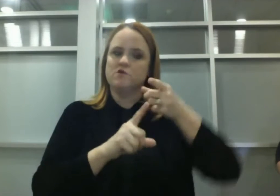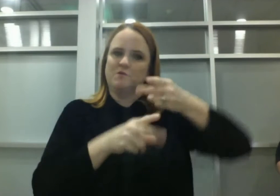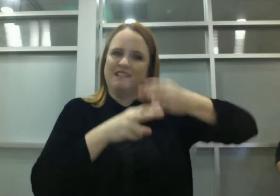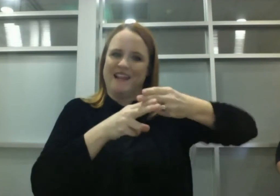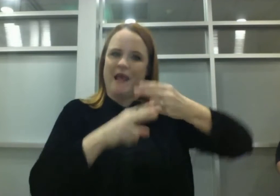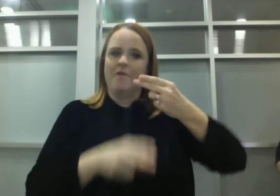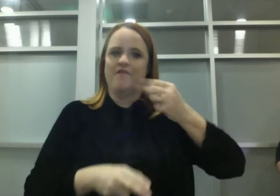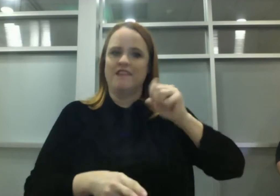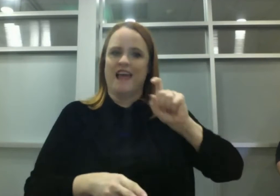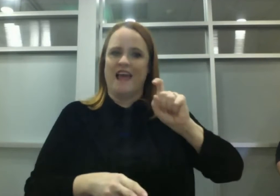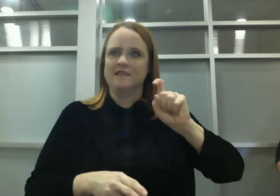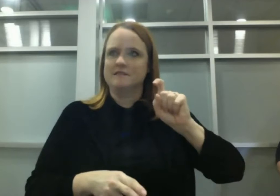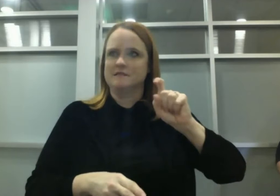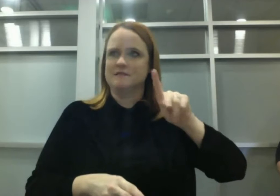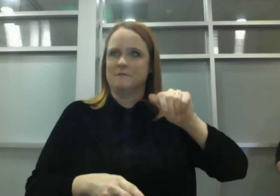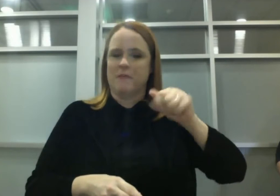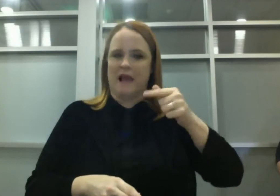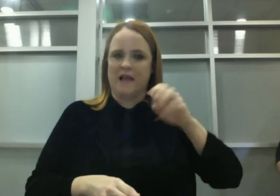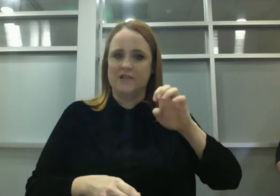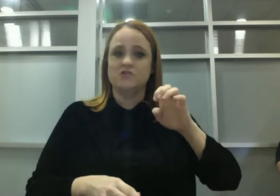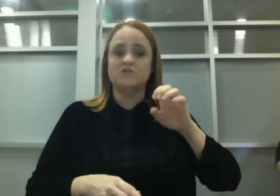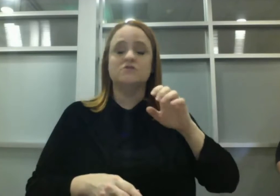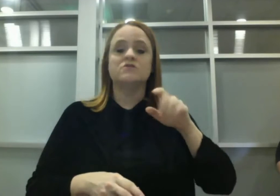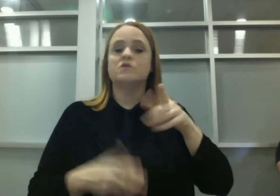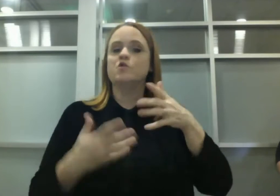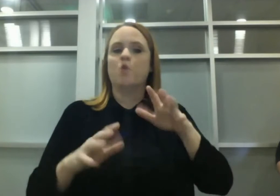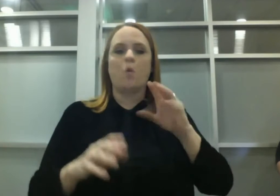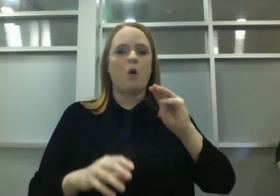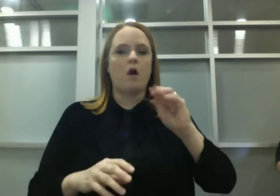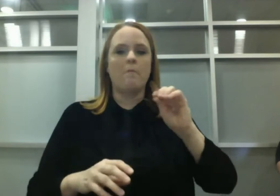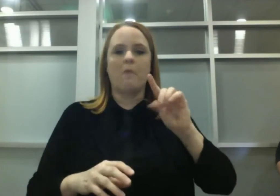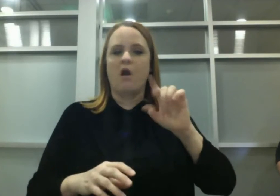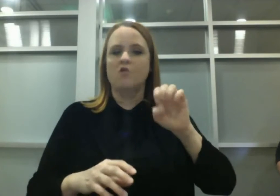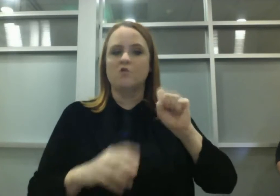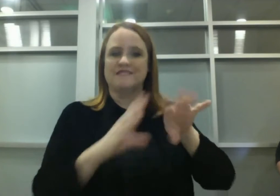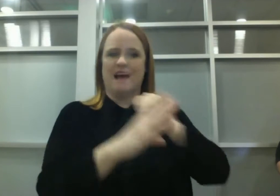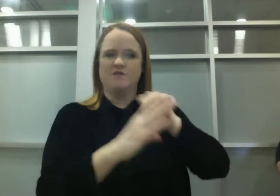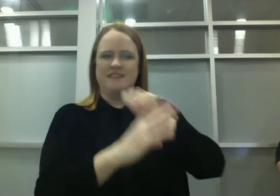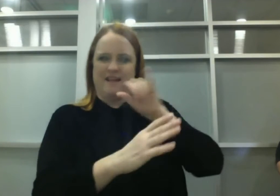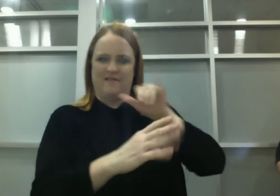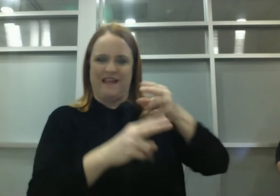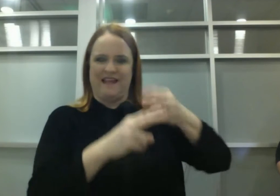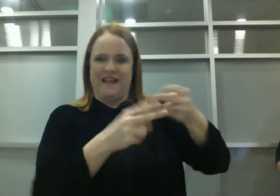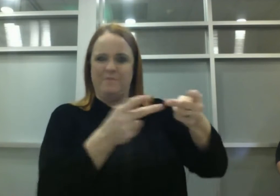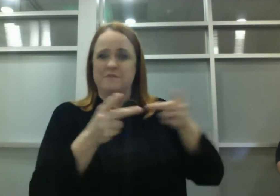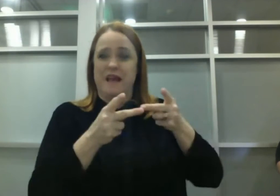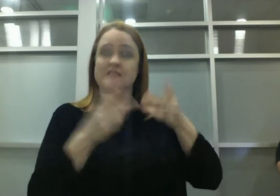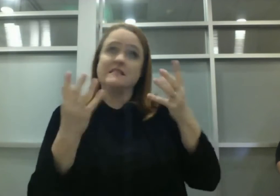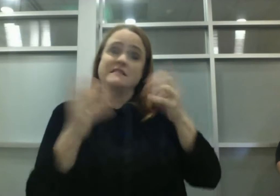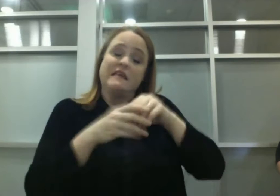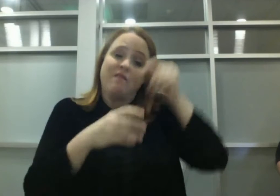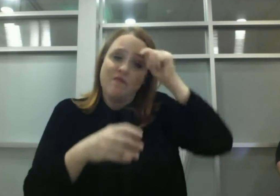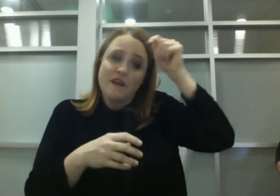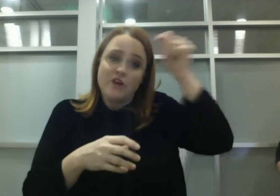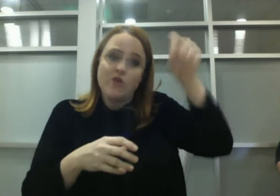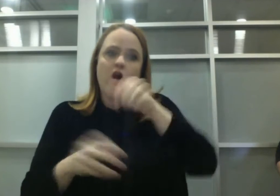to put modules outside of that namespace because, in theory, anyone else can claim them when they make a hex package of that